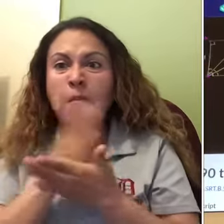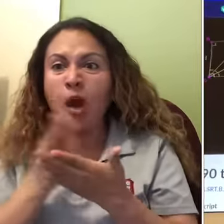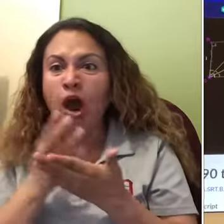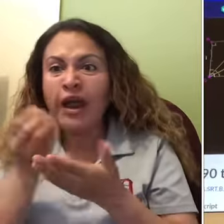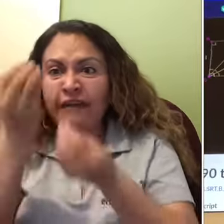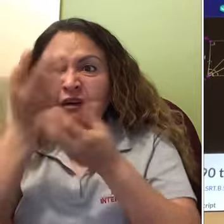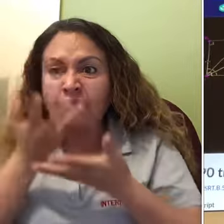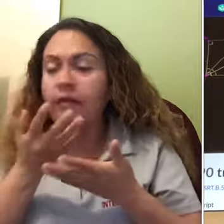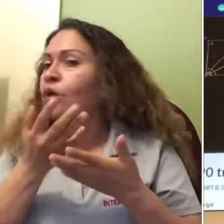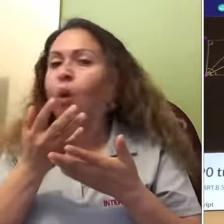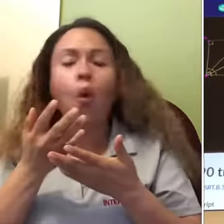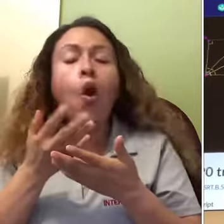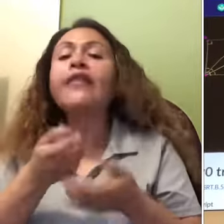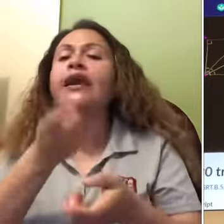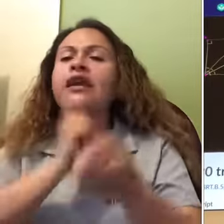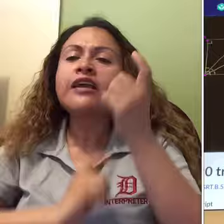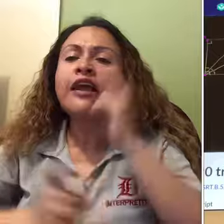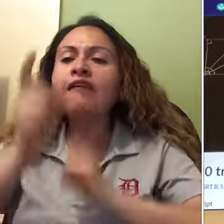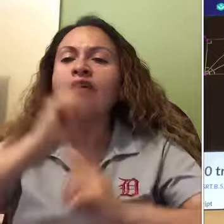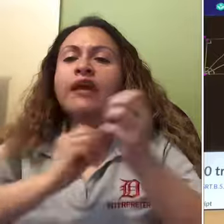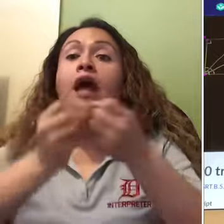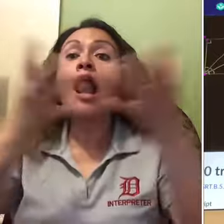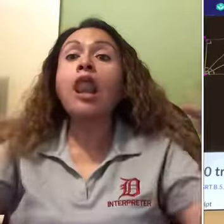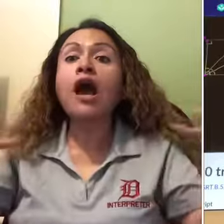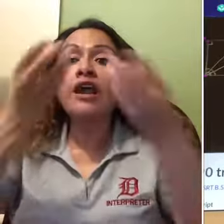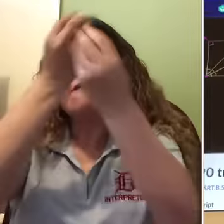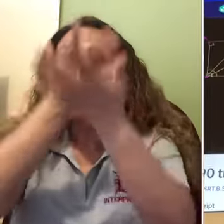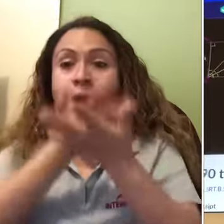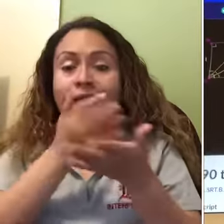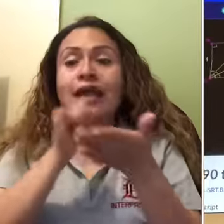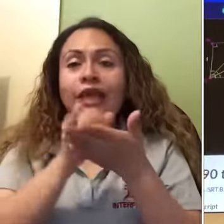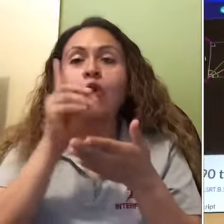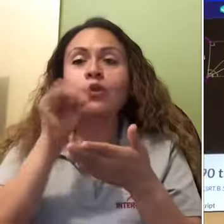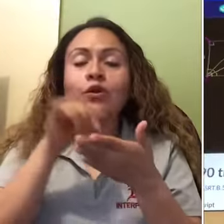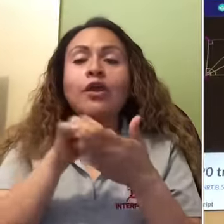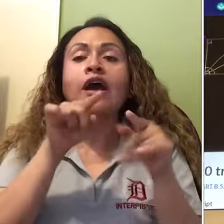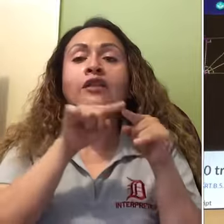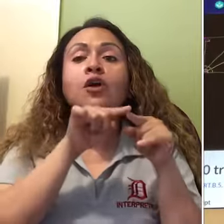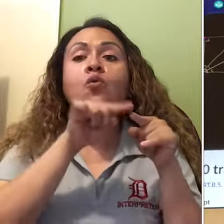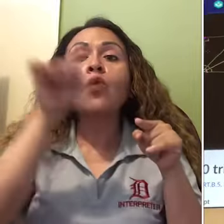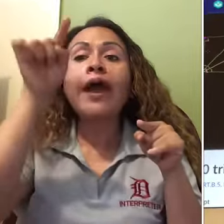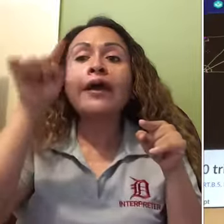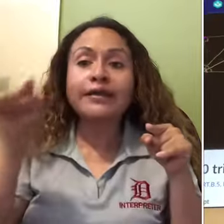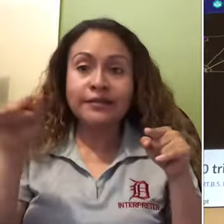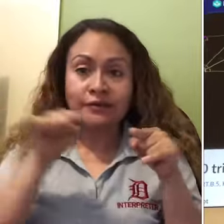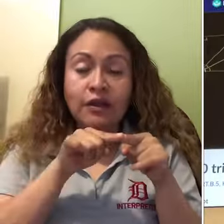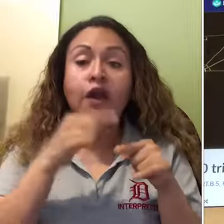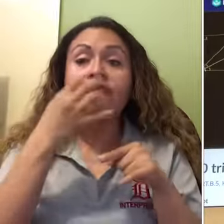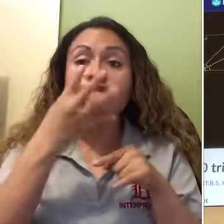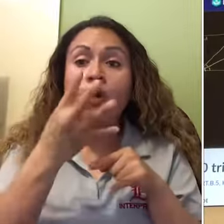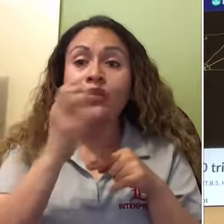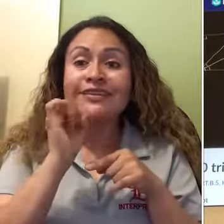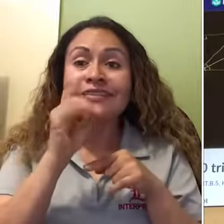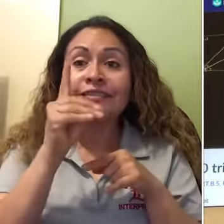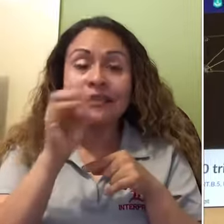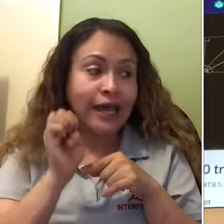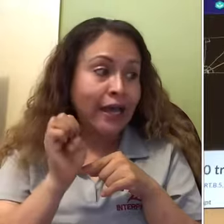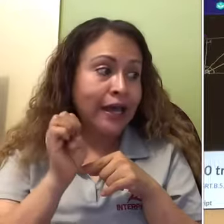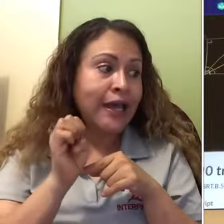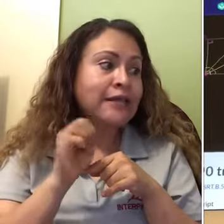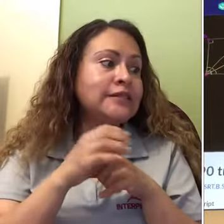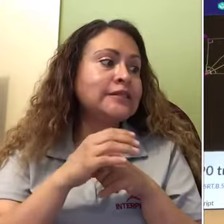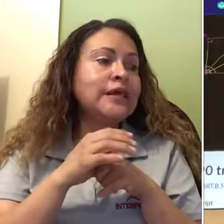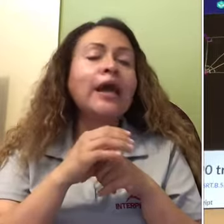actually given us a lot of information given that we do know that this is a rectangle. We have 4 sides and then we have 4 angles, and the sides are